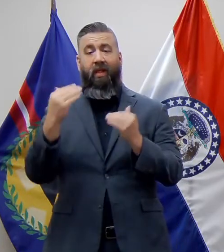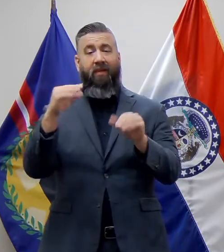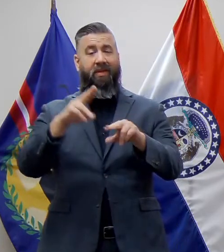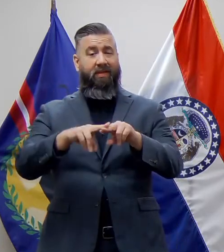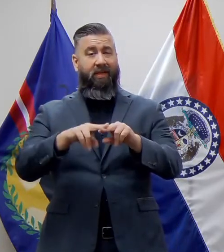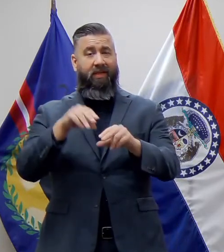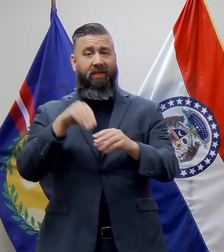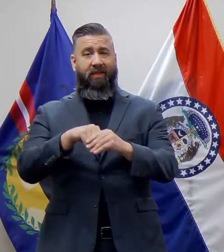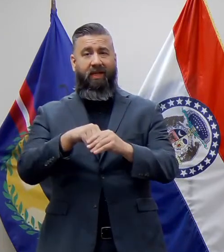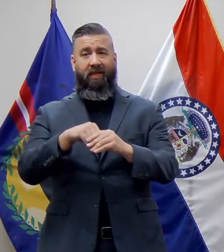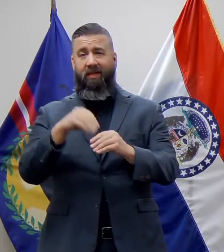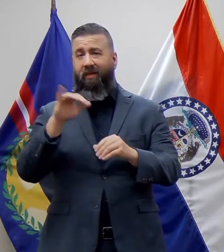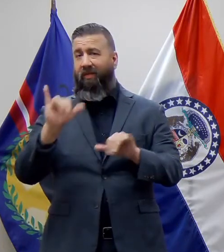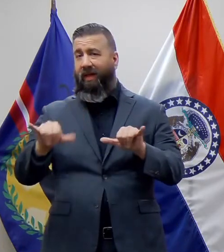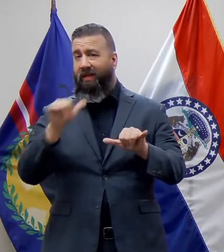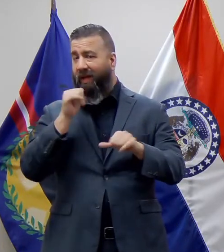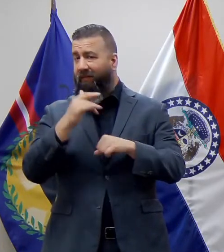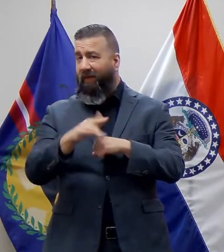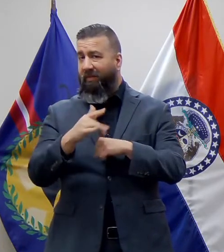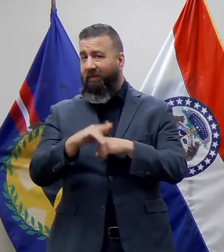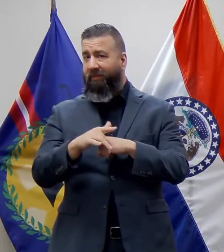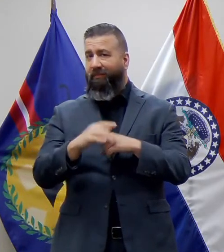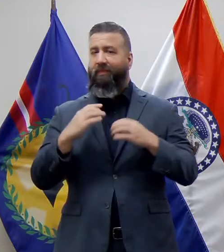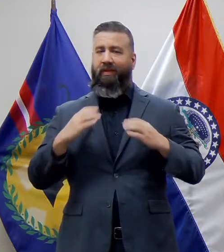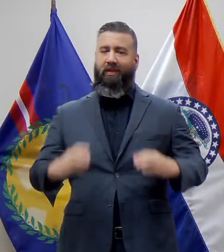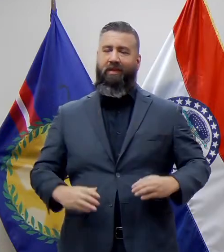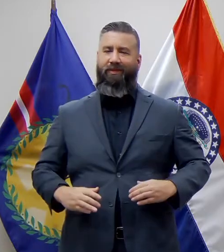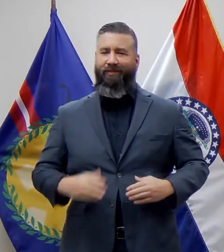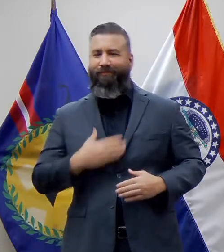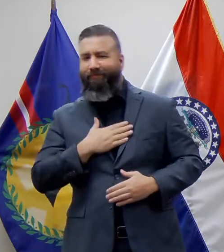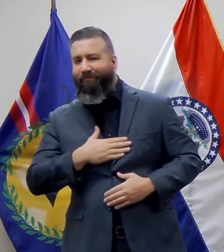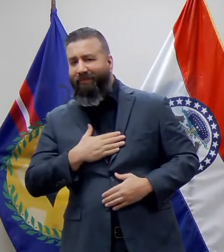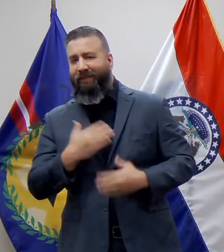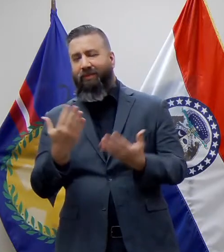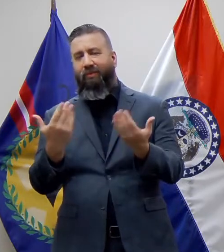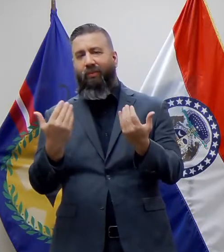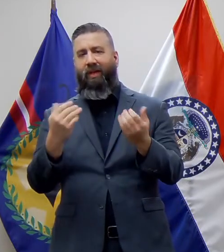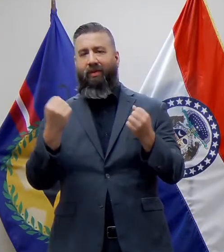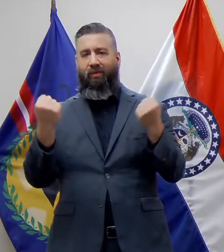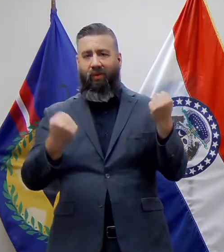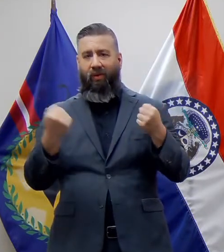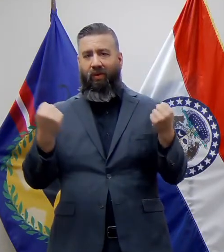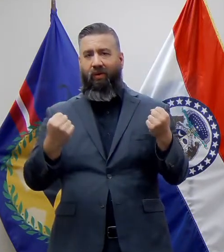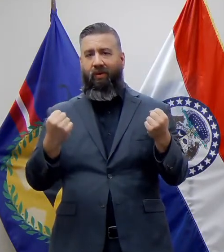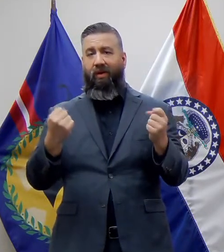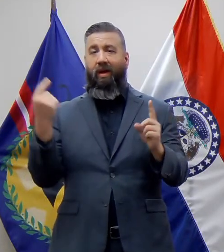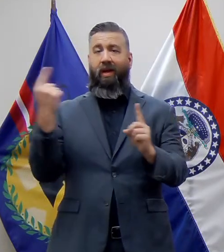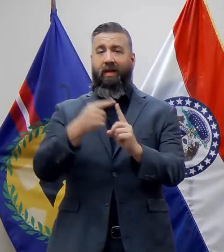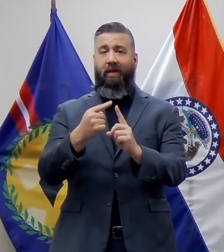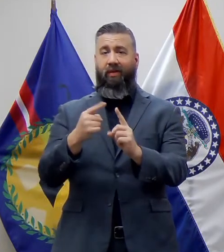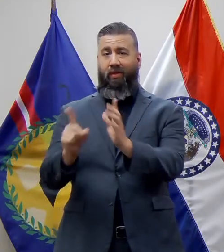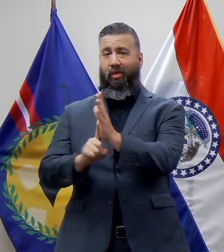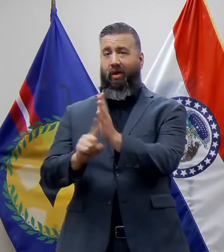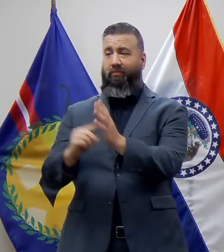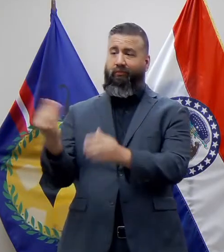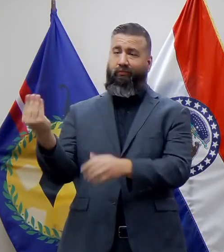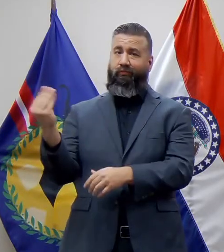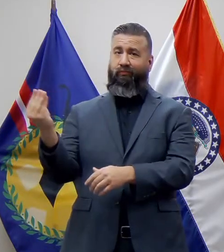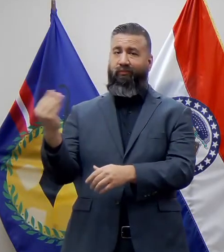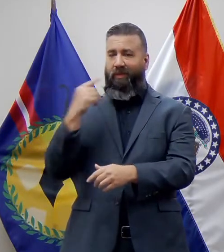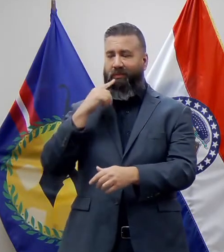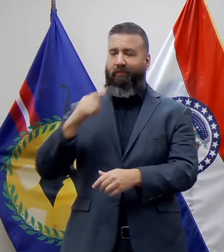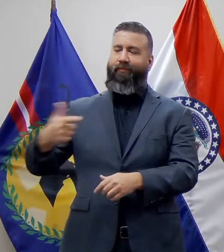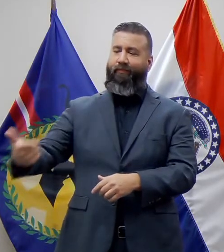upon arrival, customers will be asked to wait in their car until they're notified by pager that they're next in